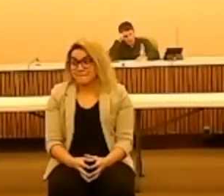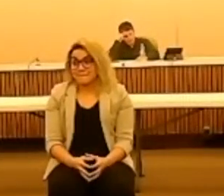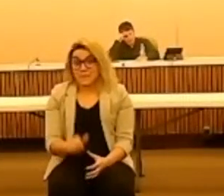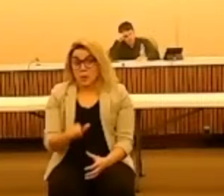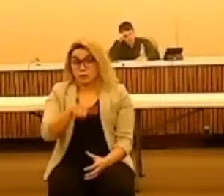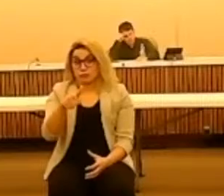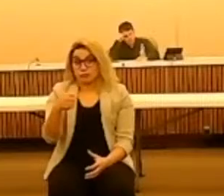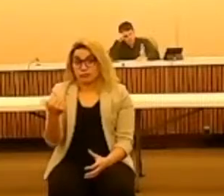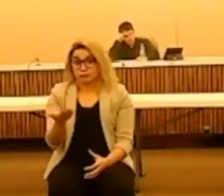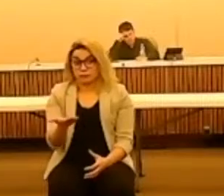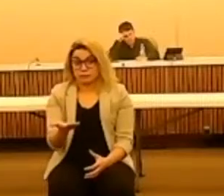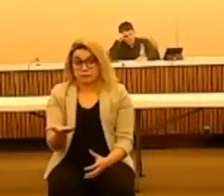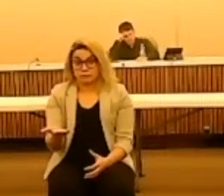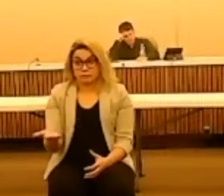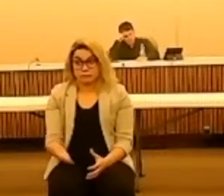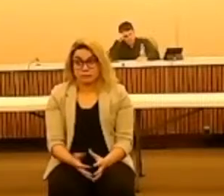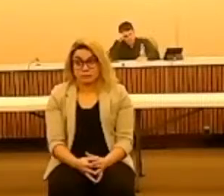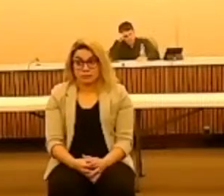Anything else?